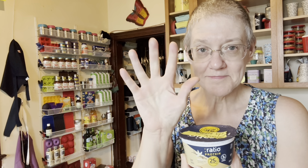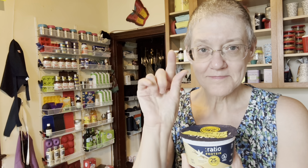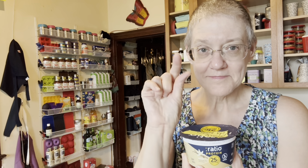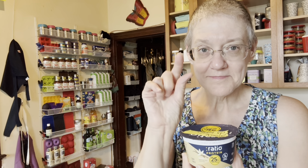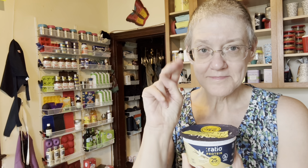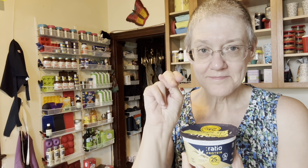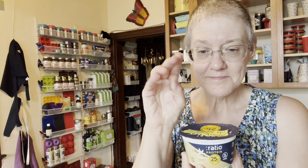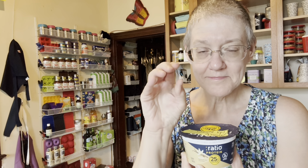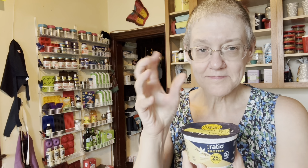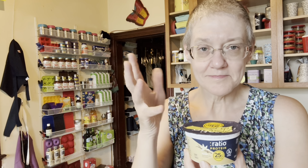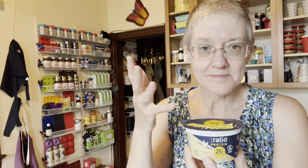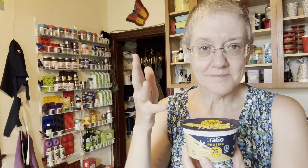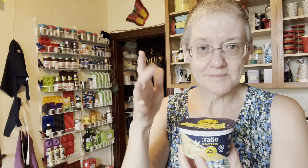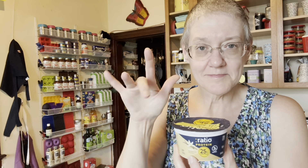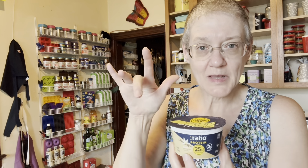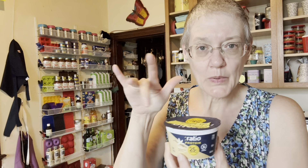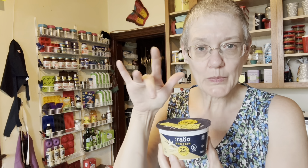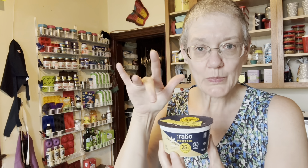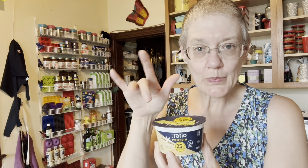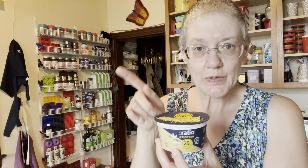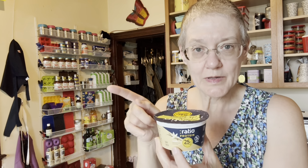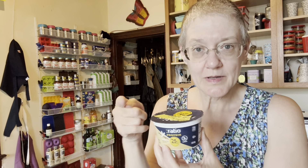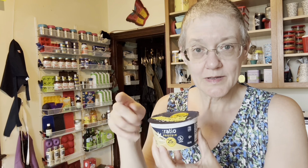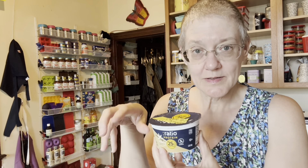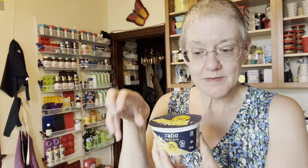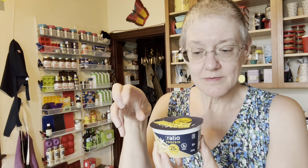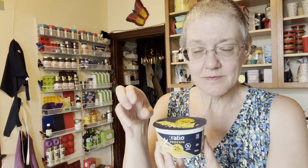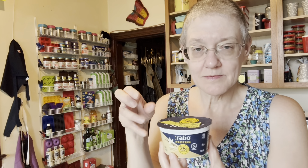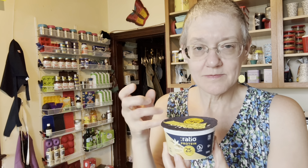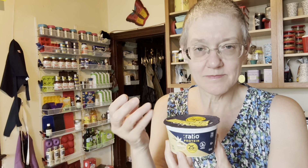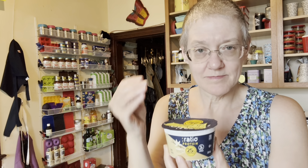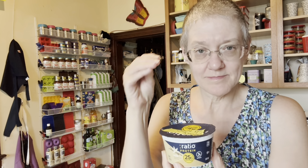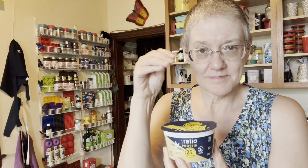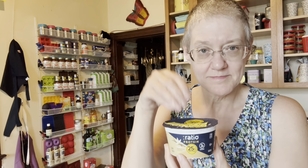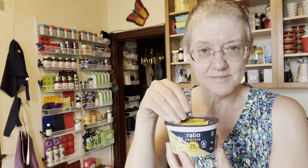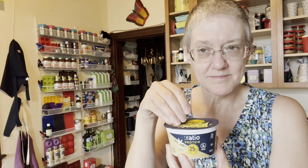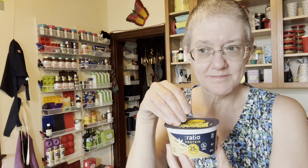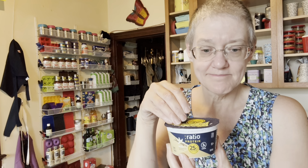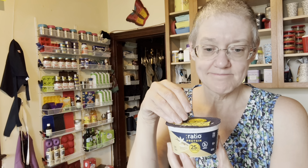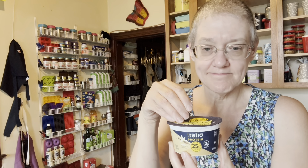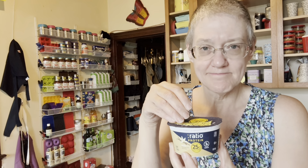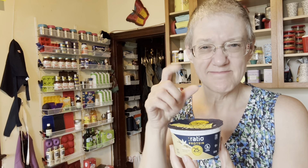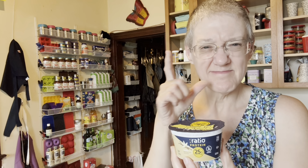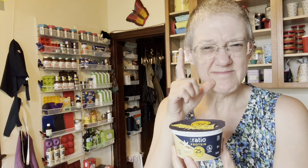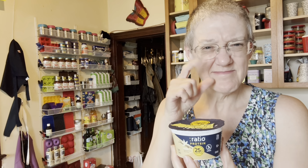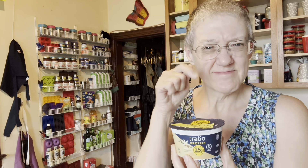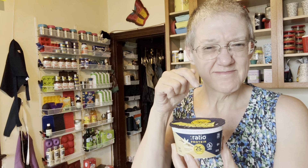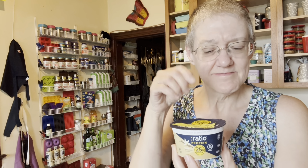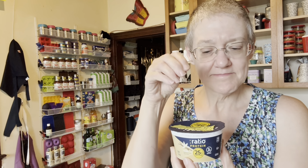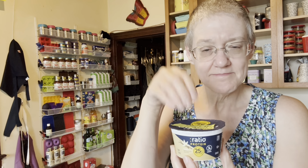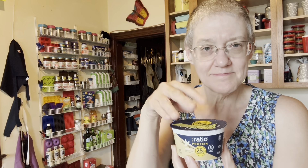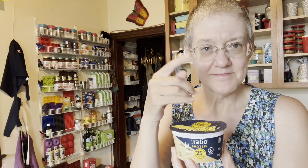frozen. 1.5 grams of net carbs. I put that in there, I think about